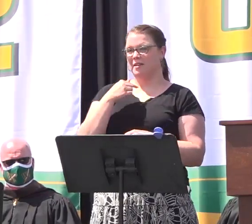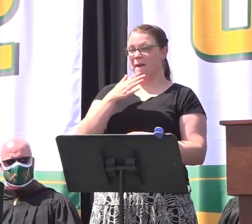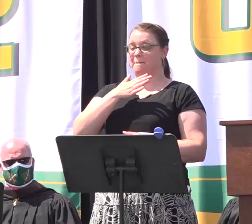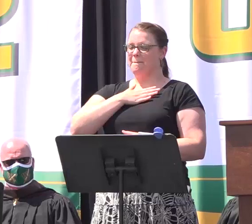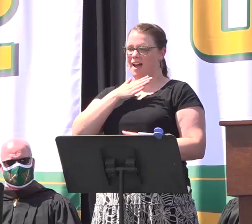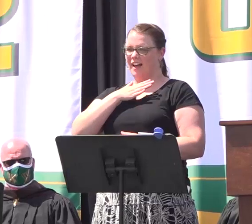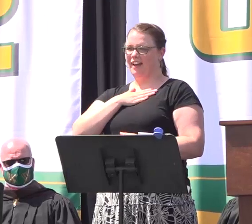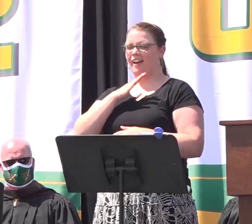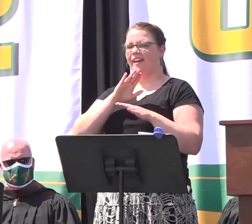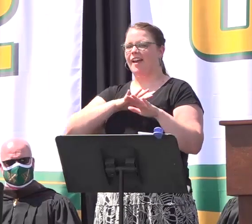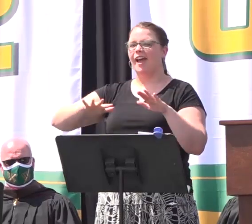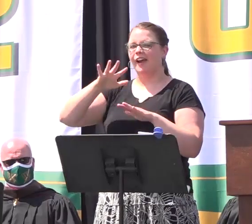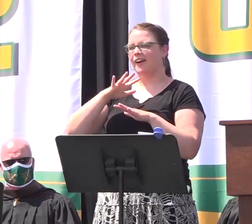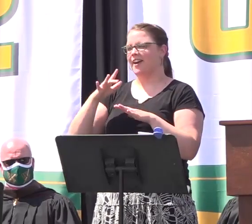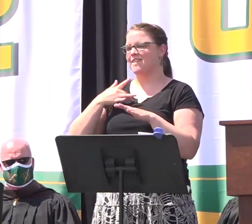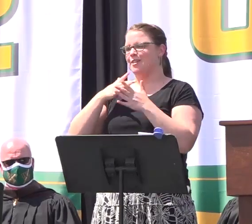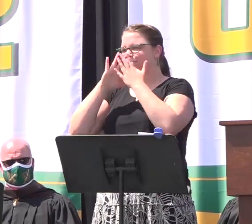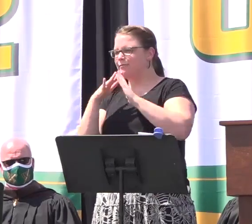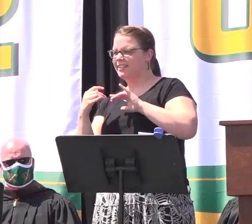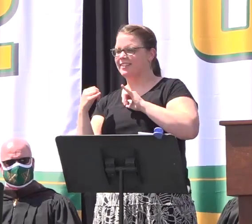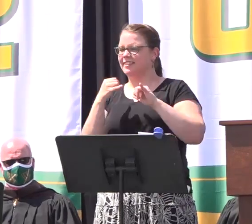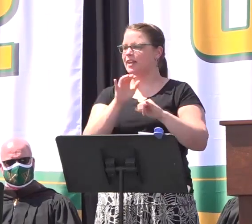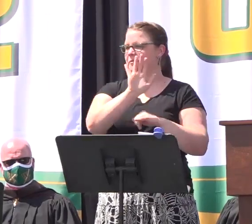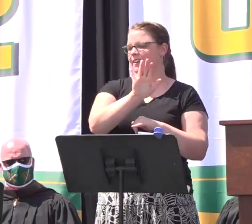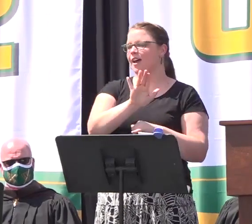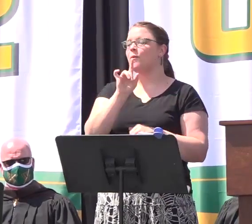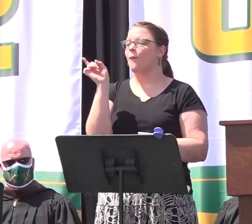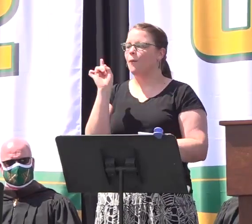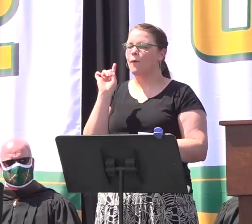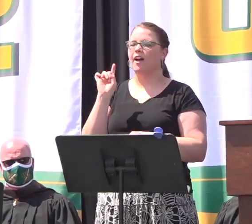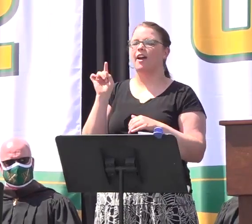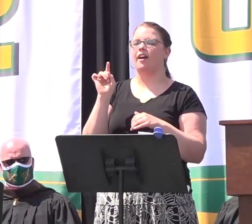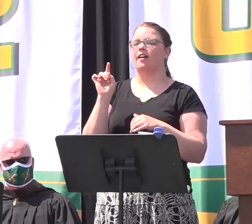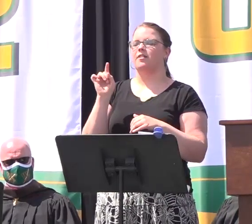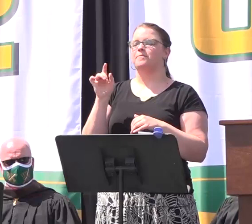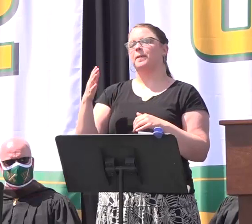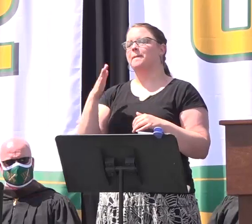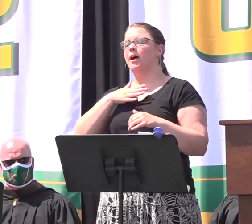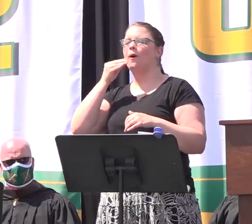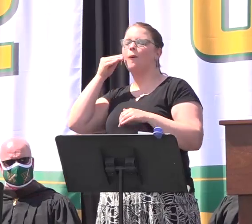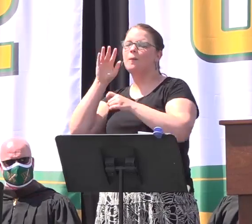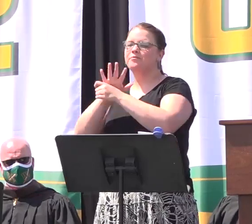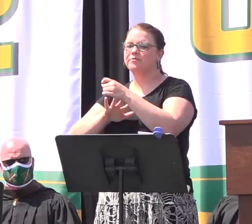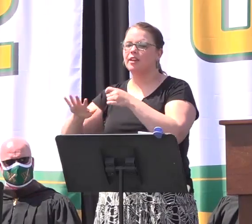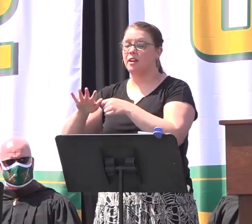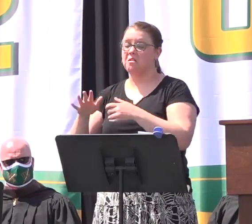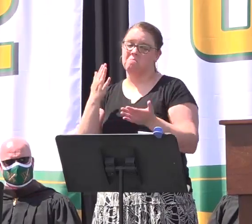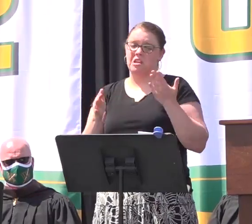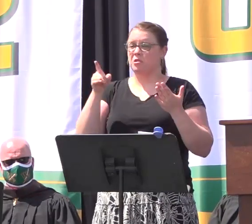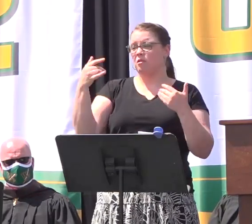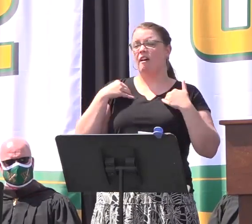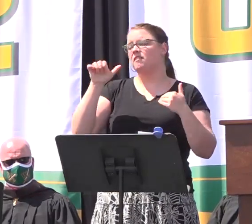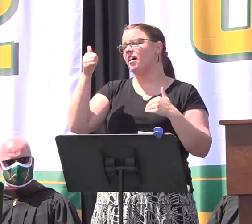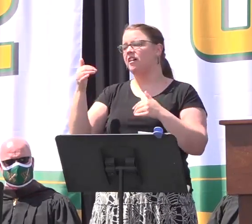place in Columbia. Yours may be on a bluff on the PD on a sandy marsh island, or at